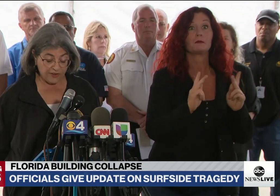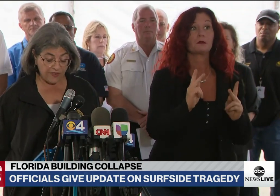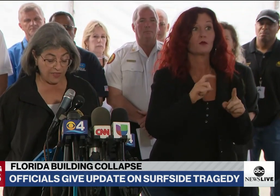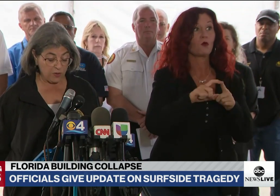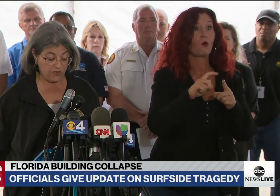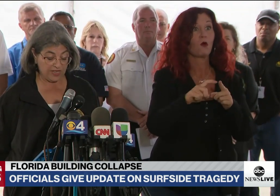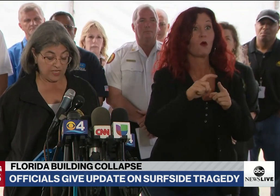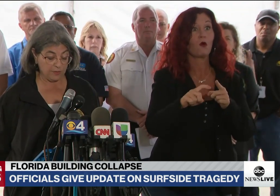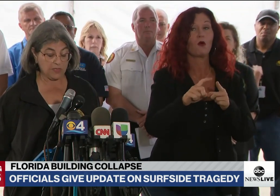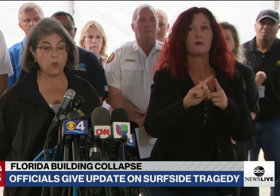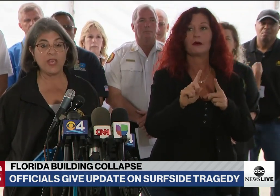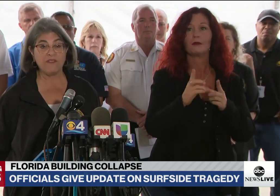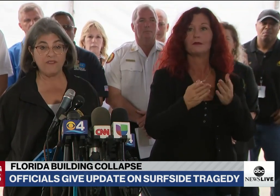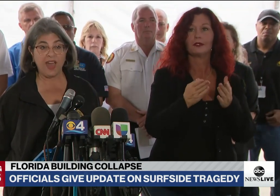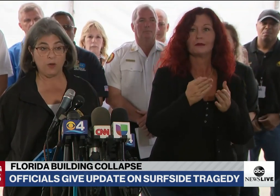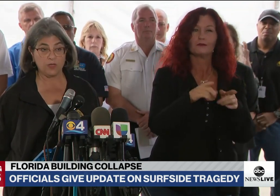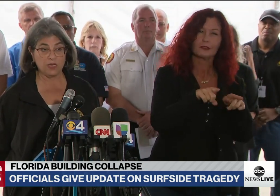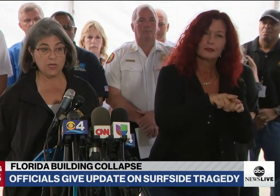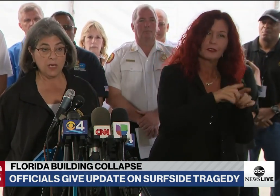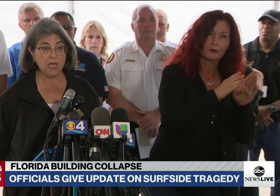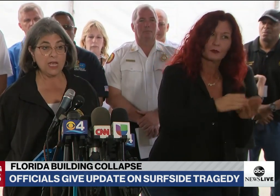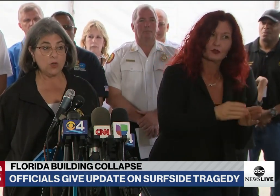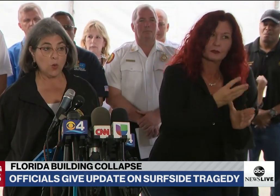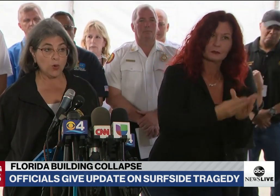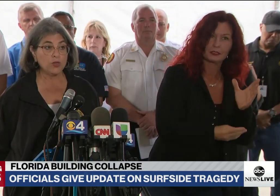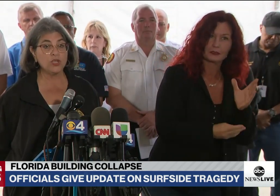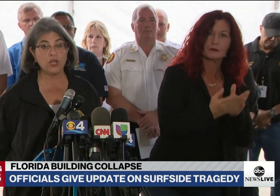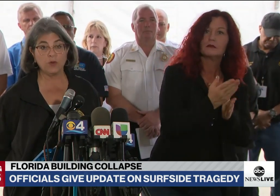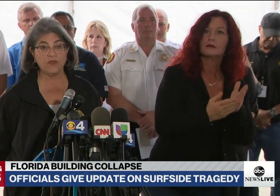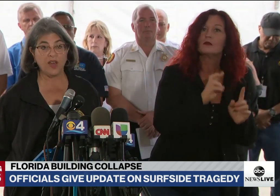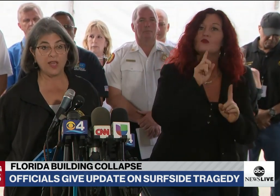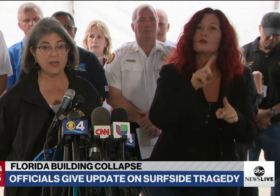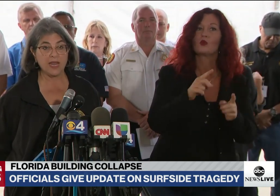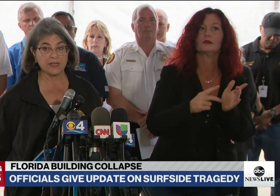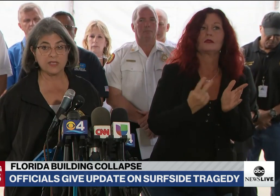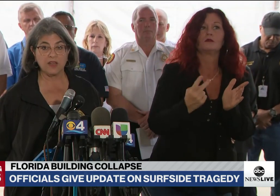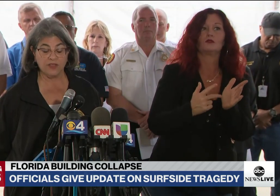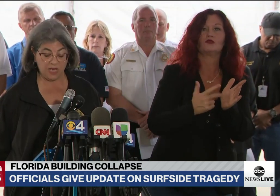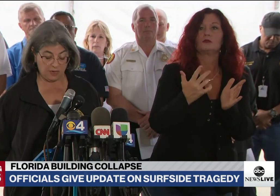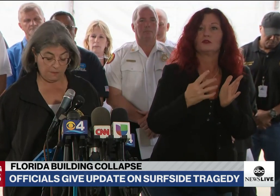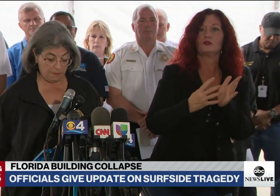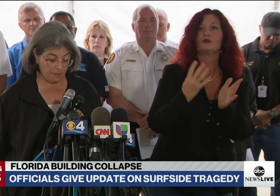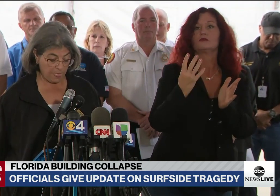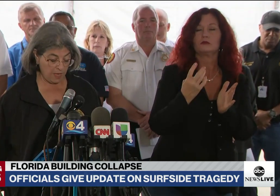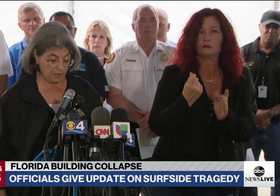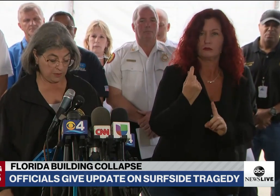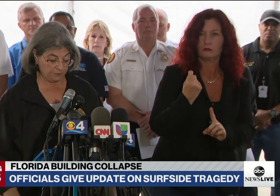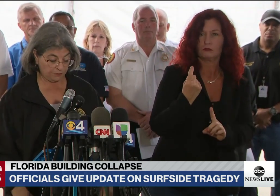to identify those victims we have found in order to notify next of kin.